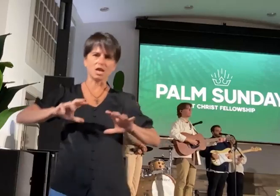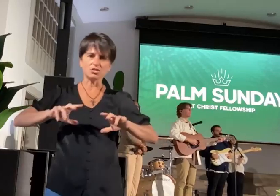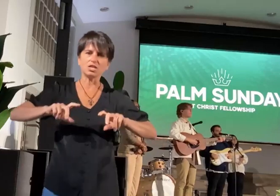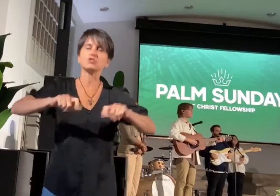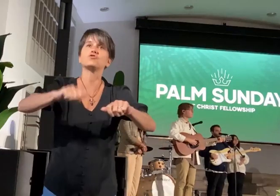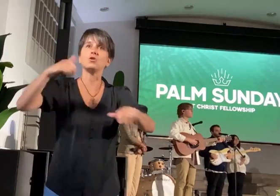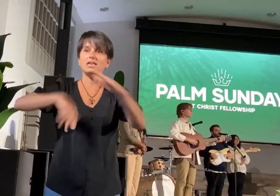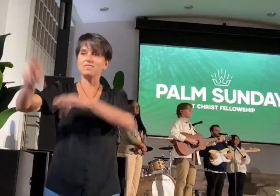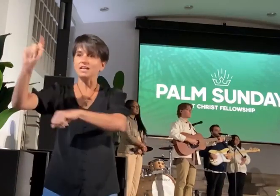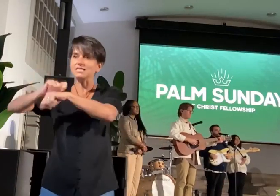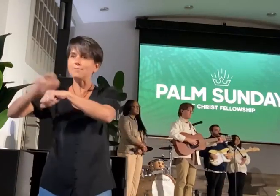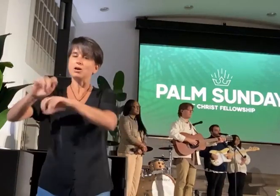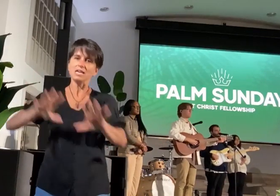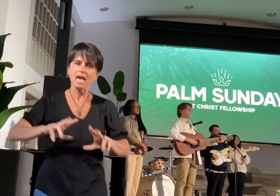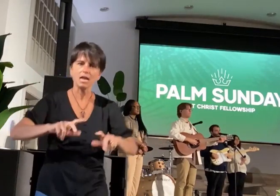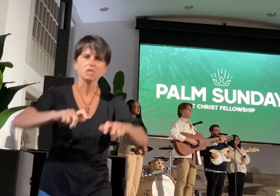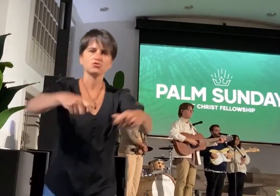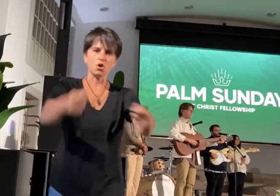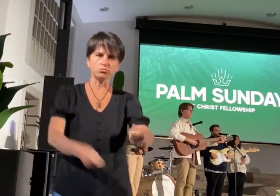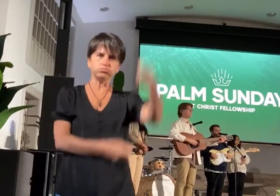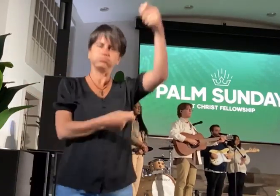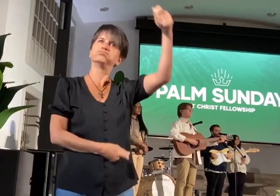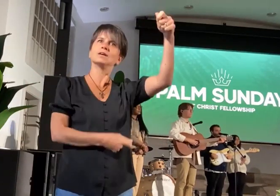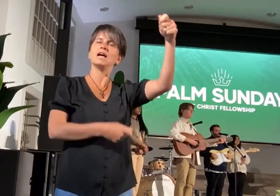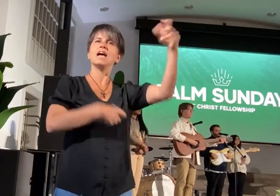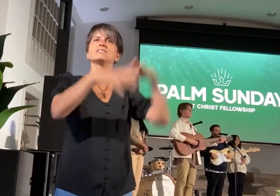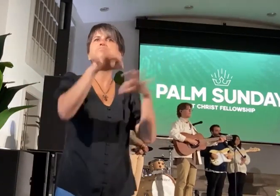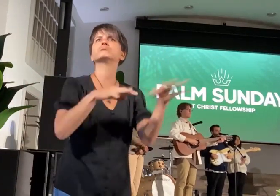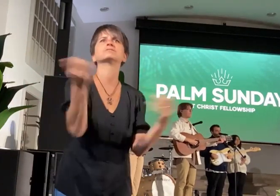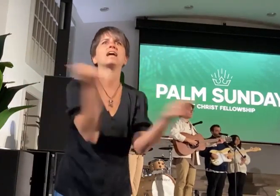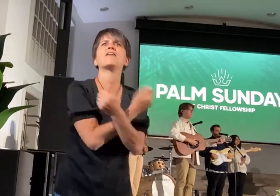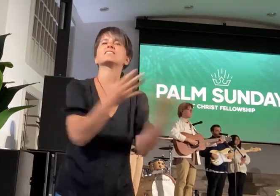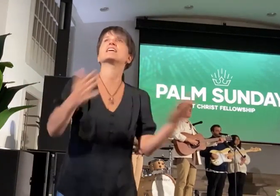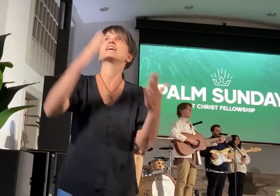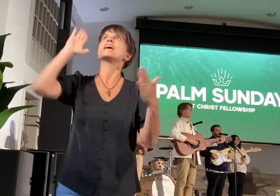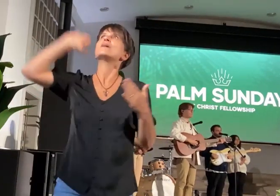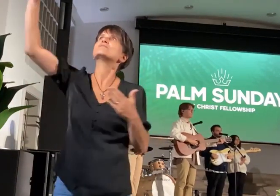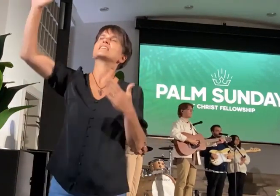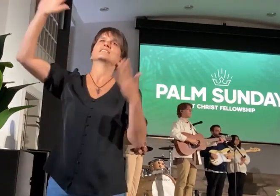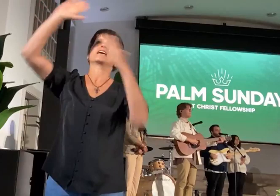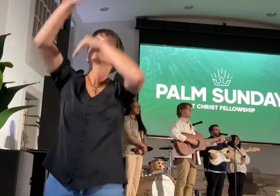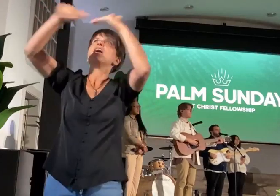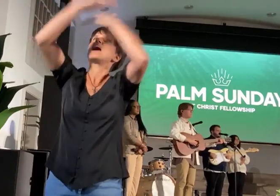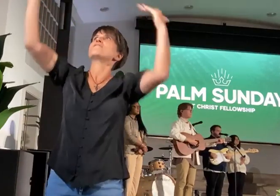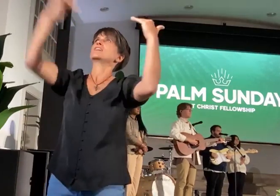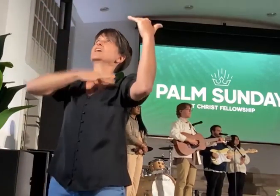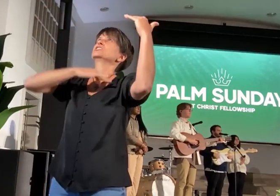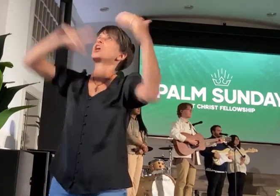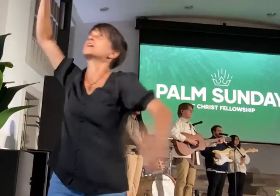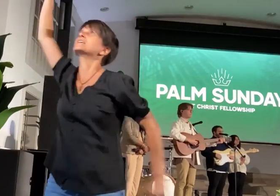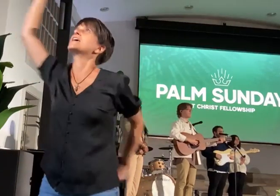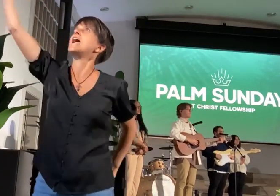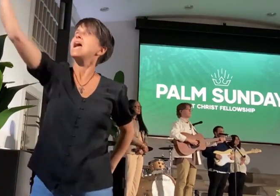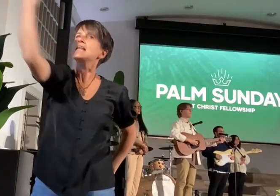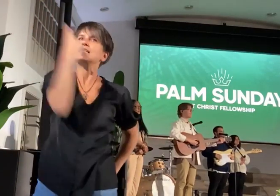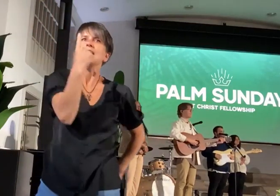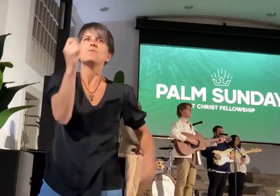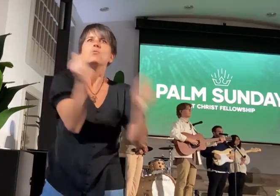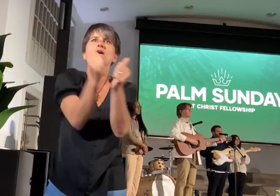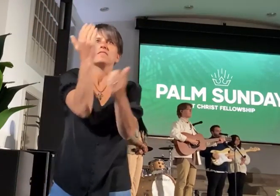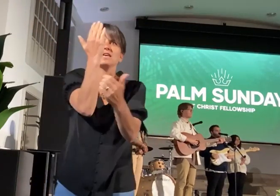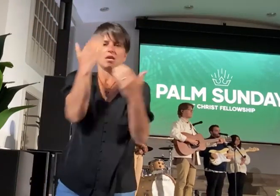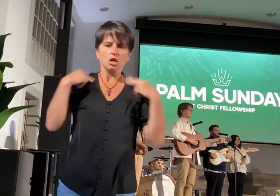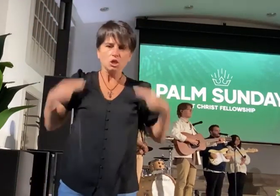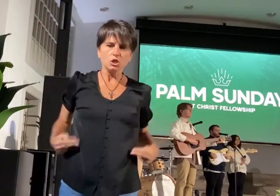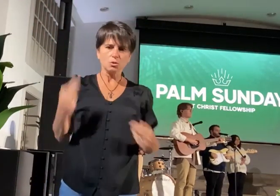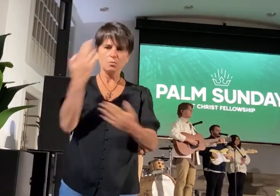in the temple. The same hand that was there at the beginning of creation. It was heaven's heart. Human hand standing there.